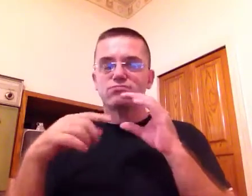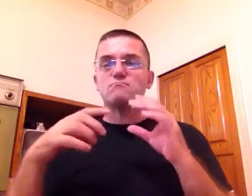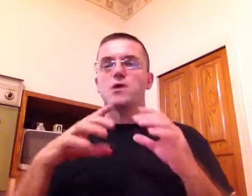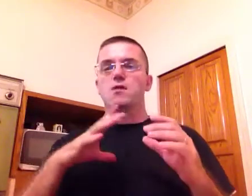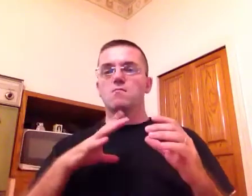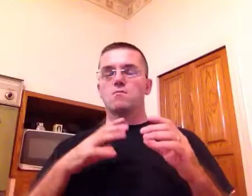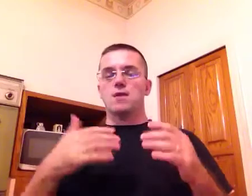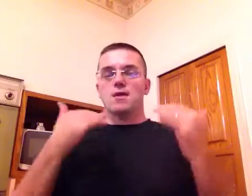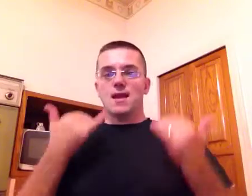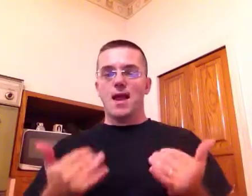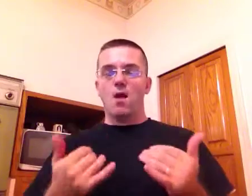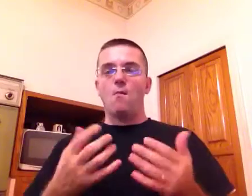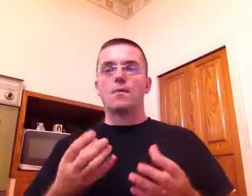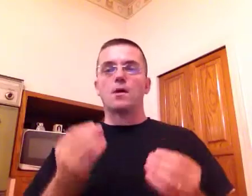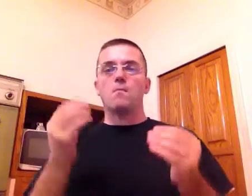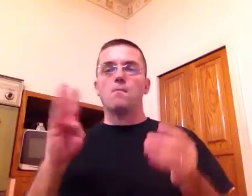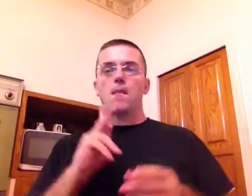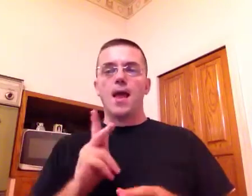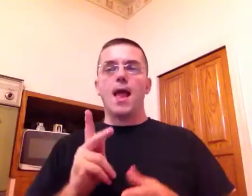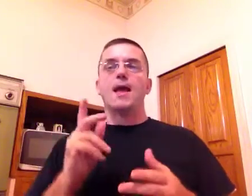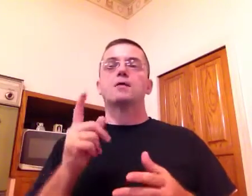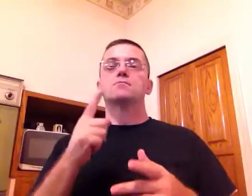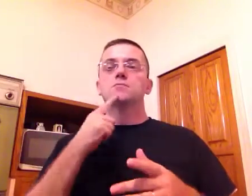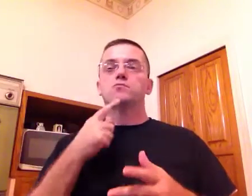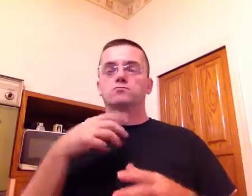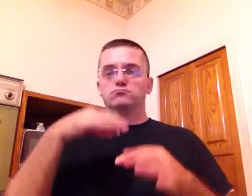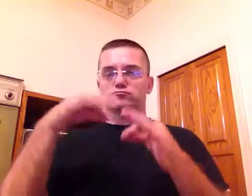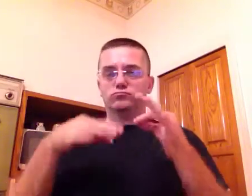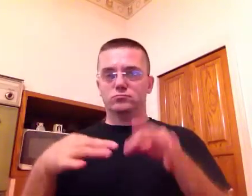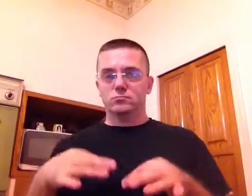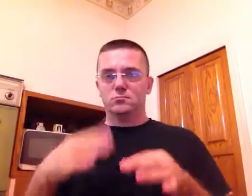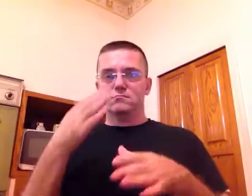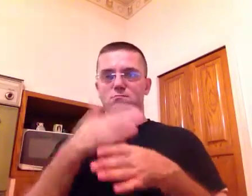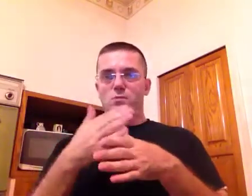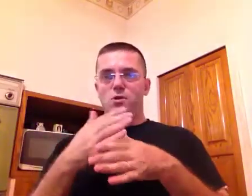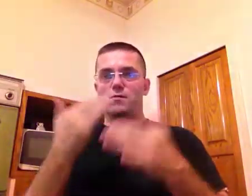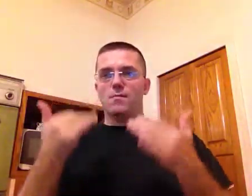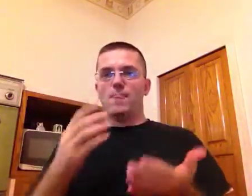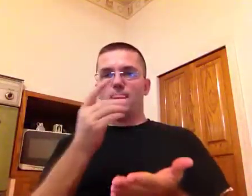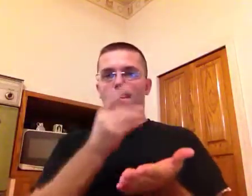from the break with a bunch of these right now. This is the Dave Ramsey Show.